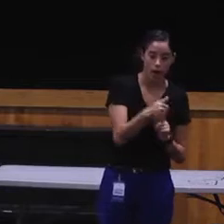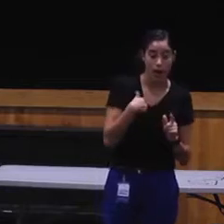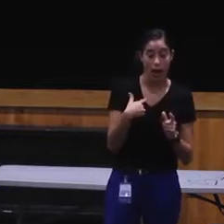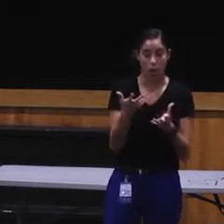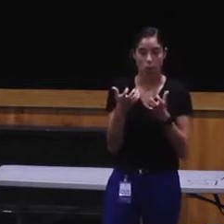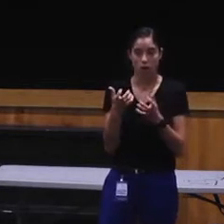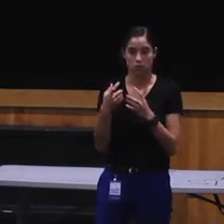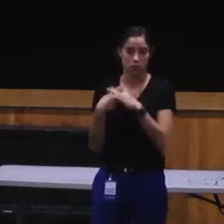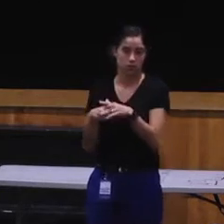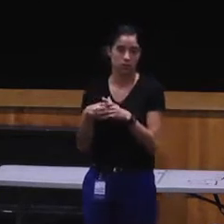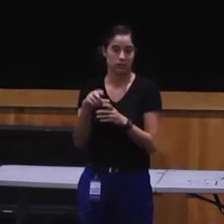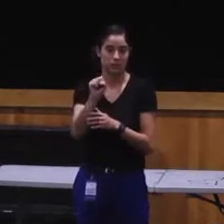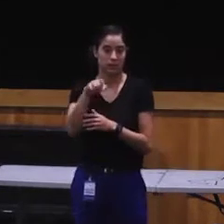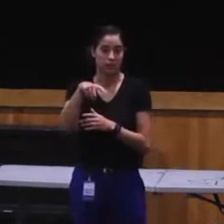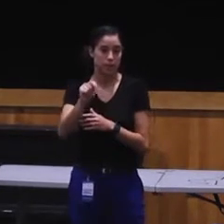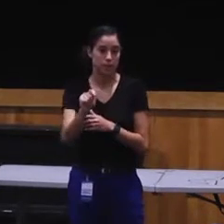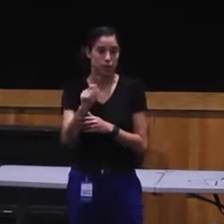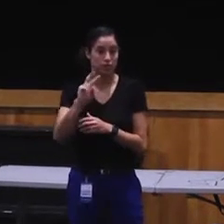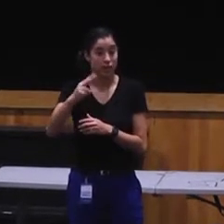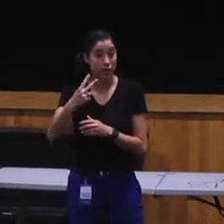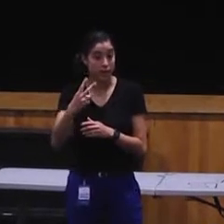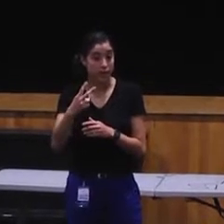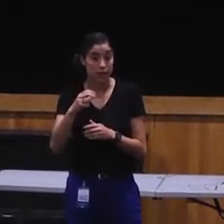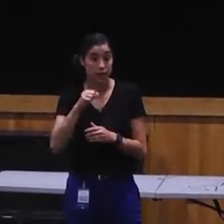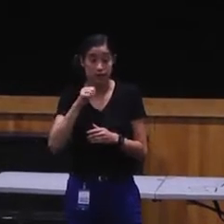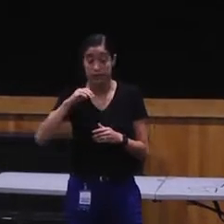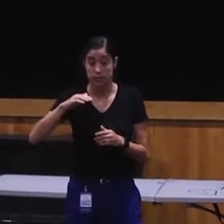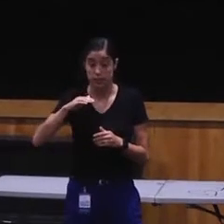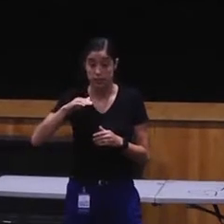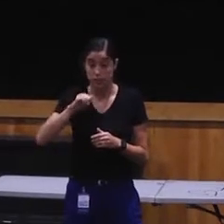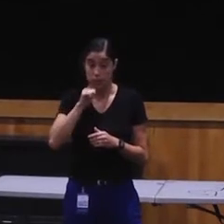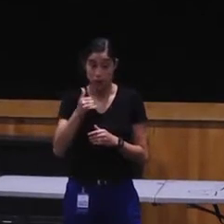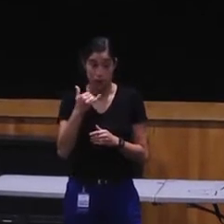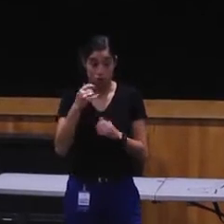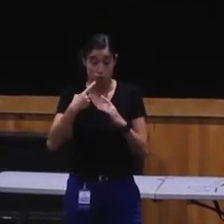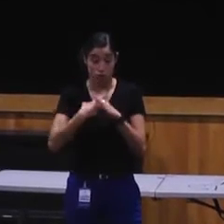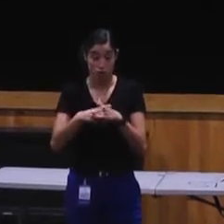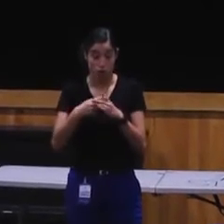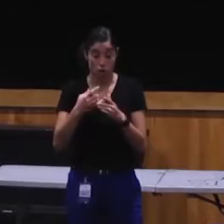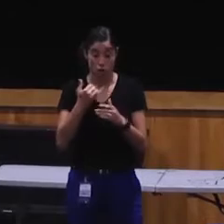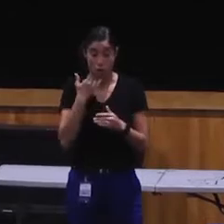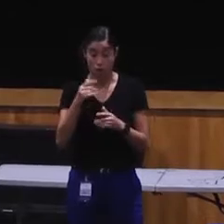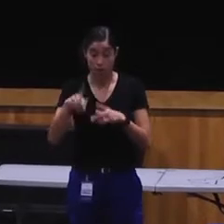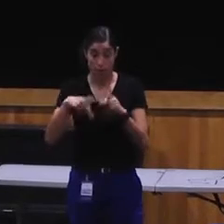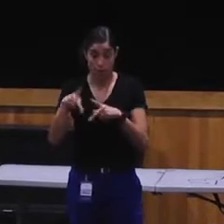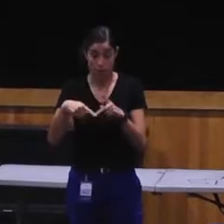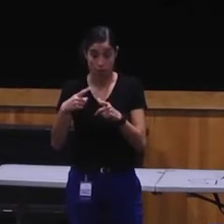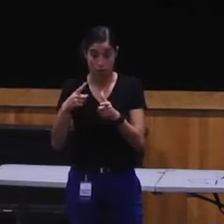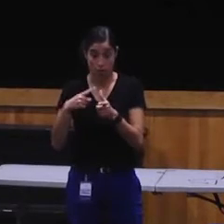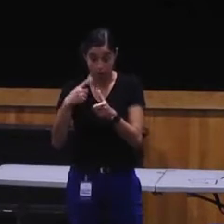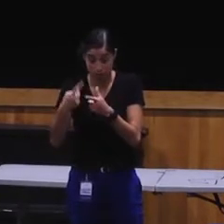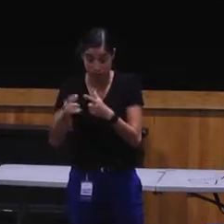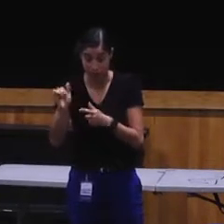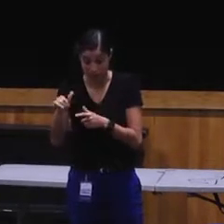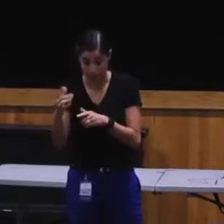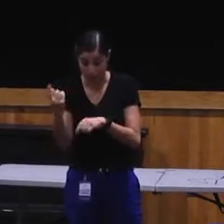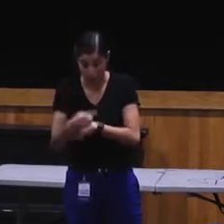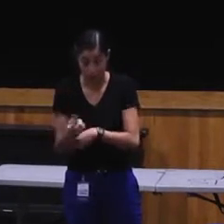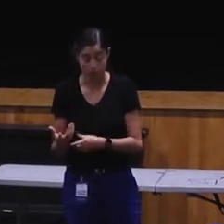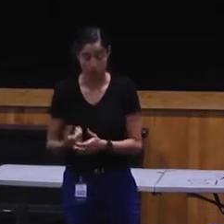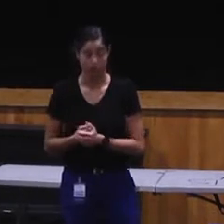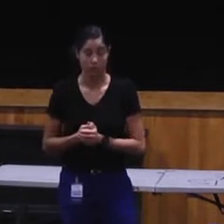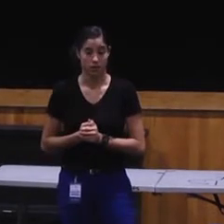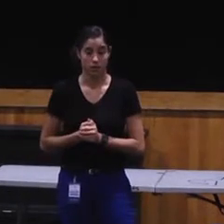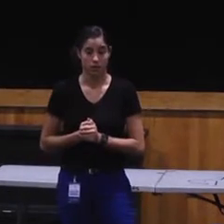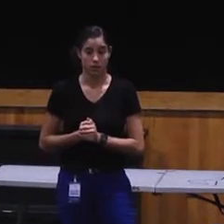September 2nd, it's not going to start calling people until we get to the 1st or the day before that, like 48 hours before that